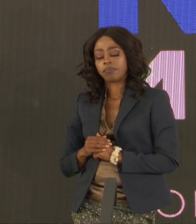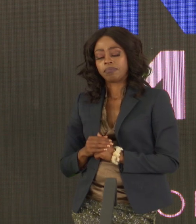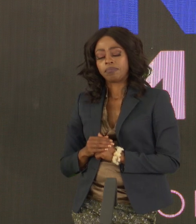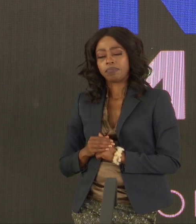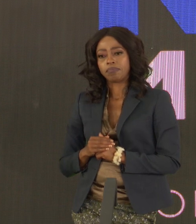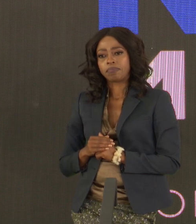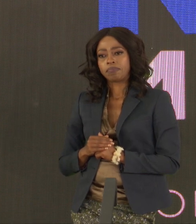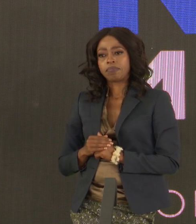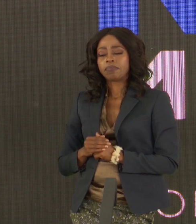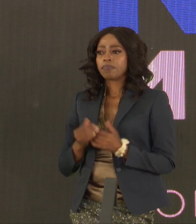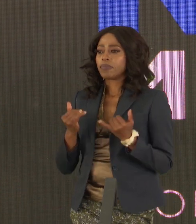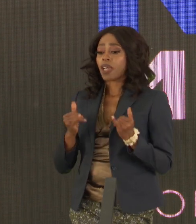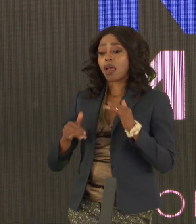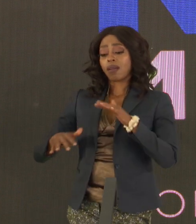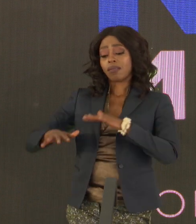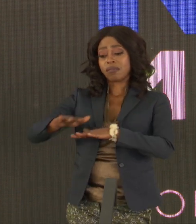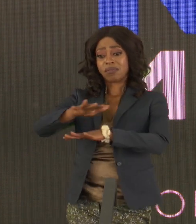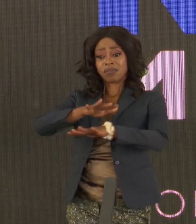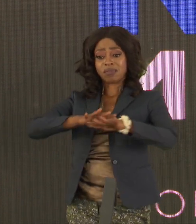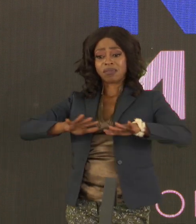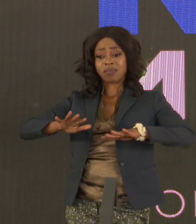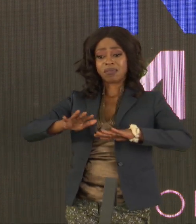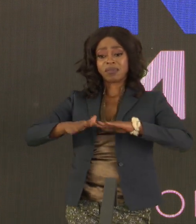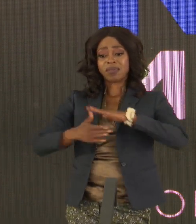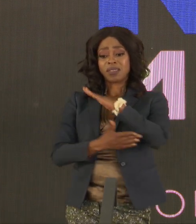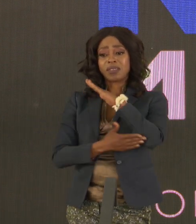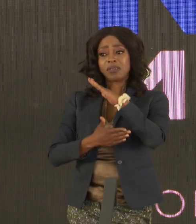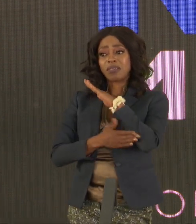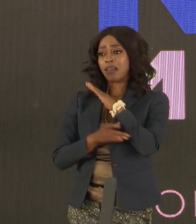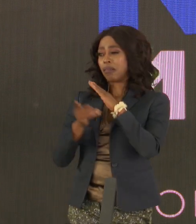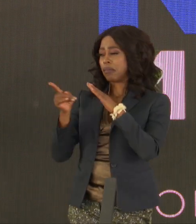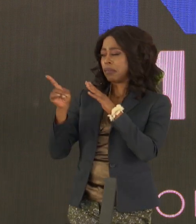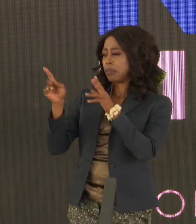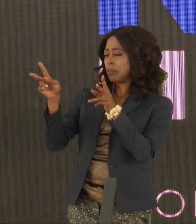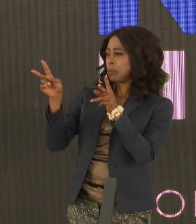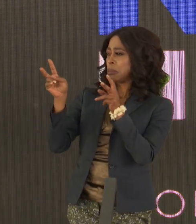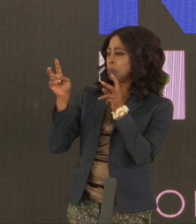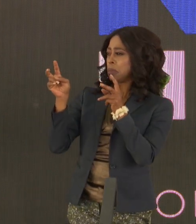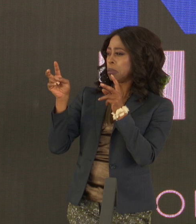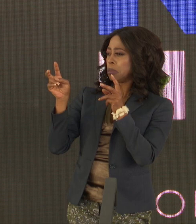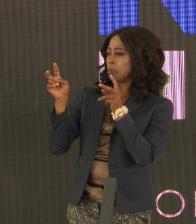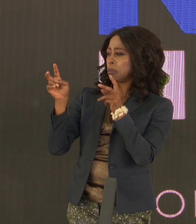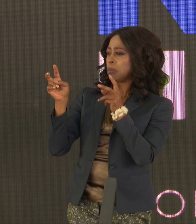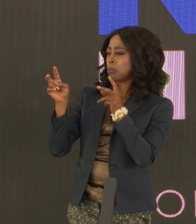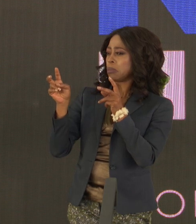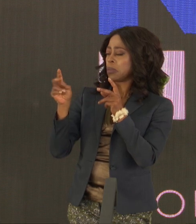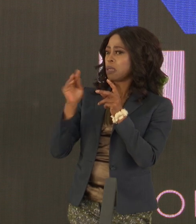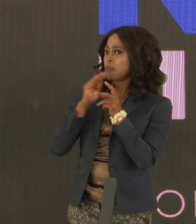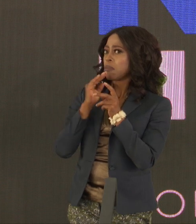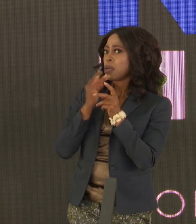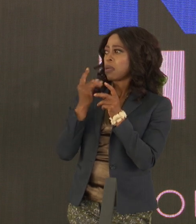The state of the country today, as Dr. Lehotla showed, shows that this was the right decision.